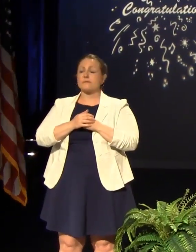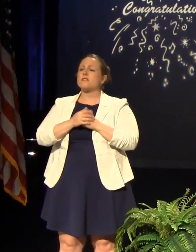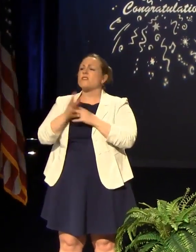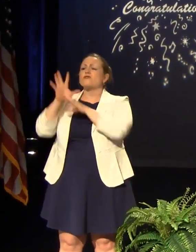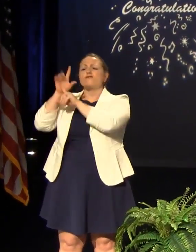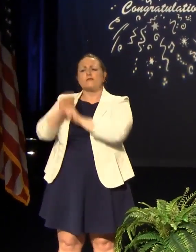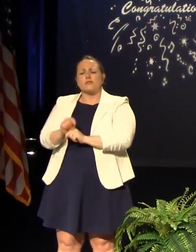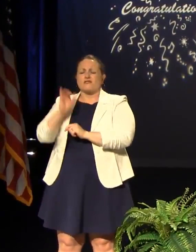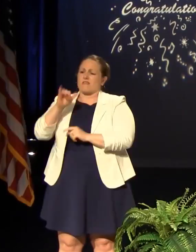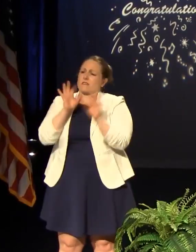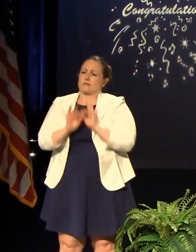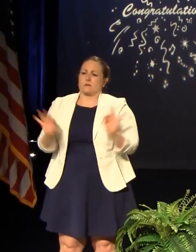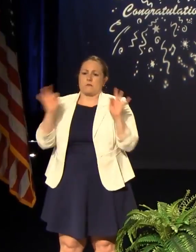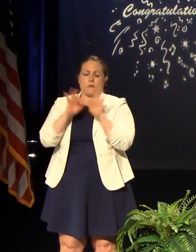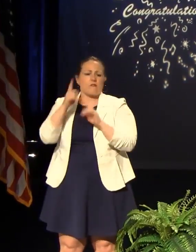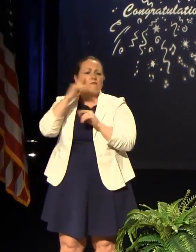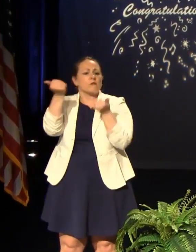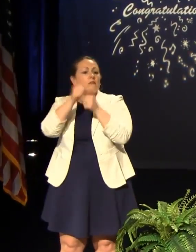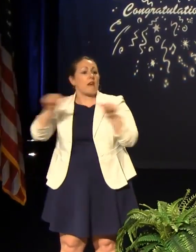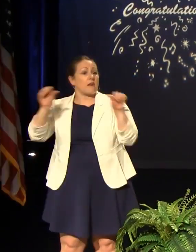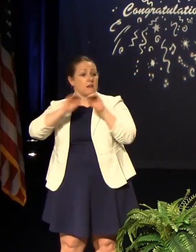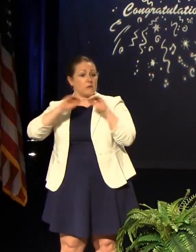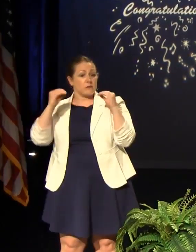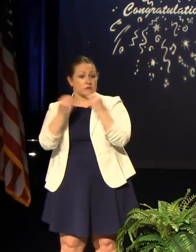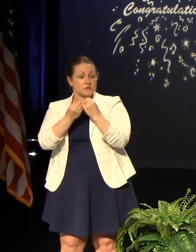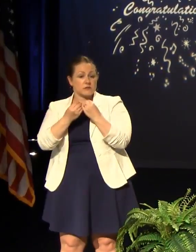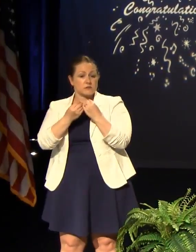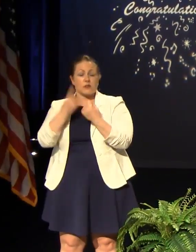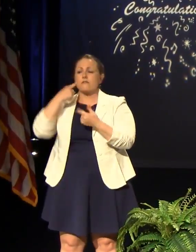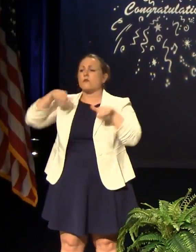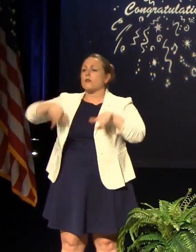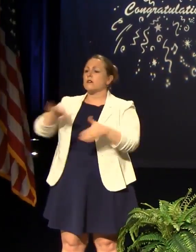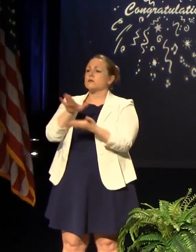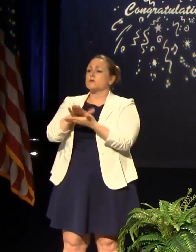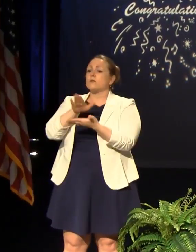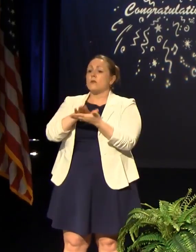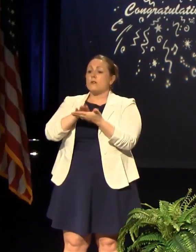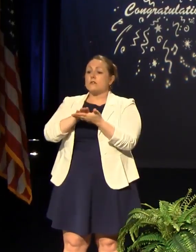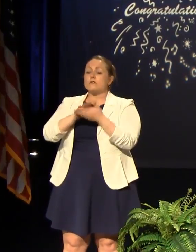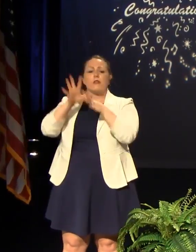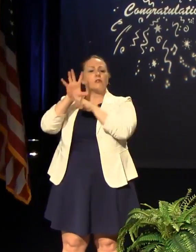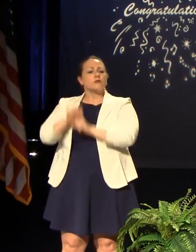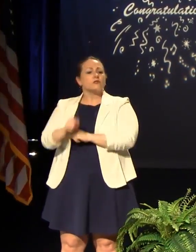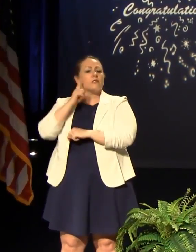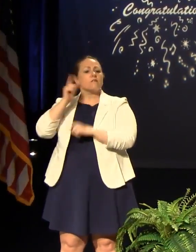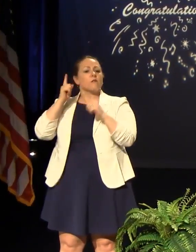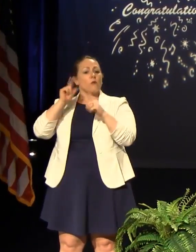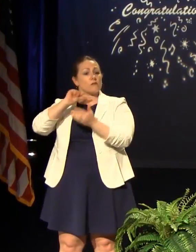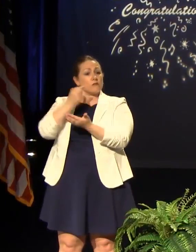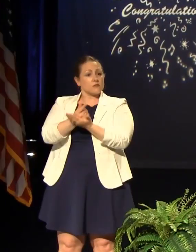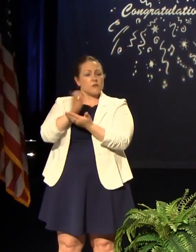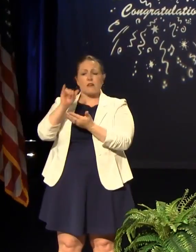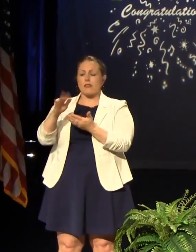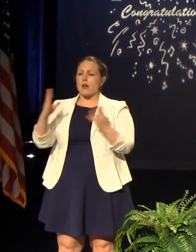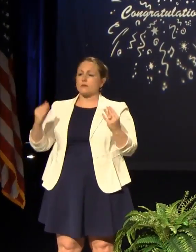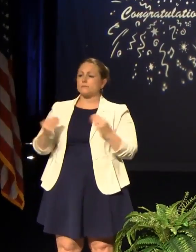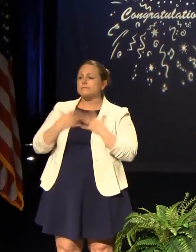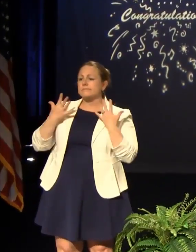any organization, and in schools, the tradition of graduation is a particularly moving and uplifting